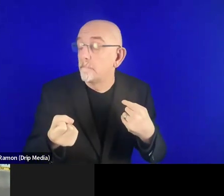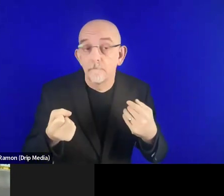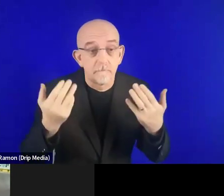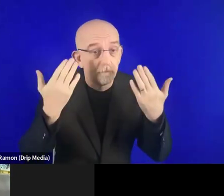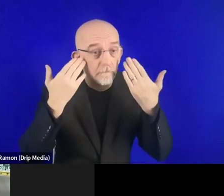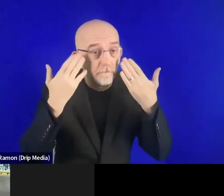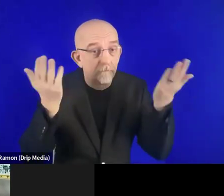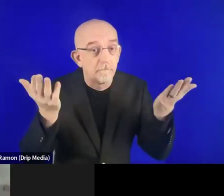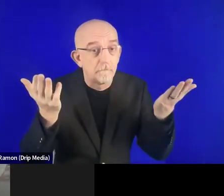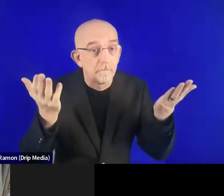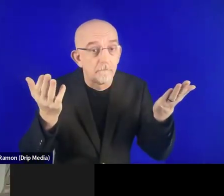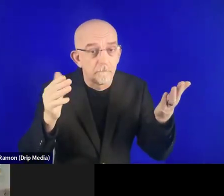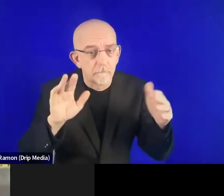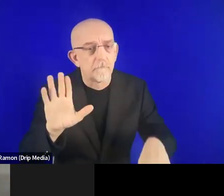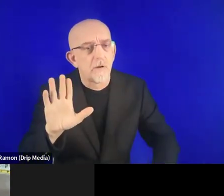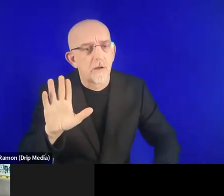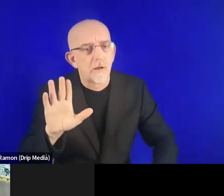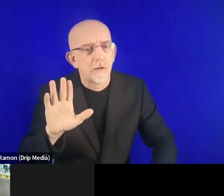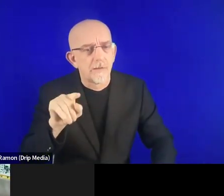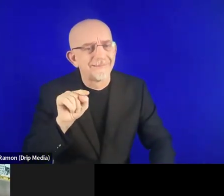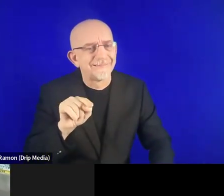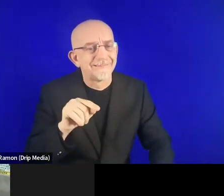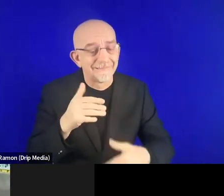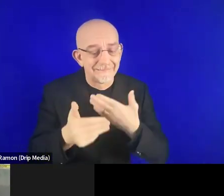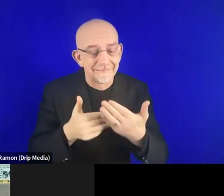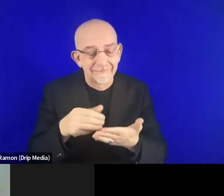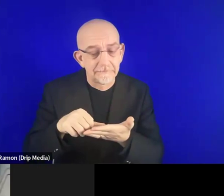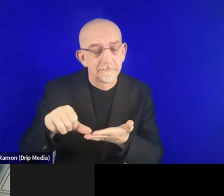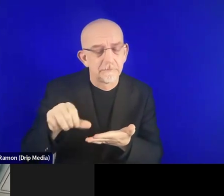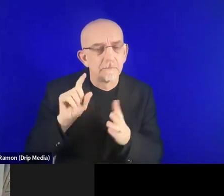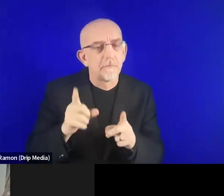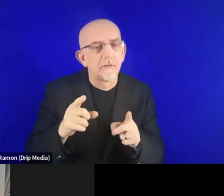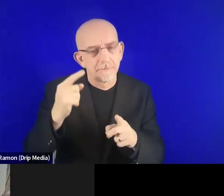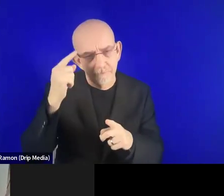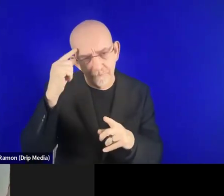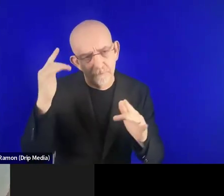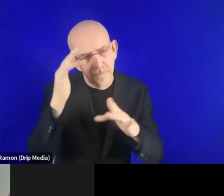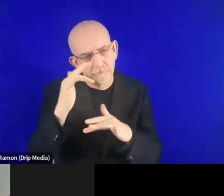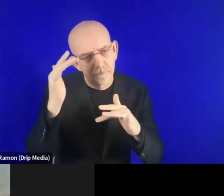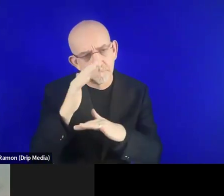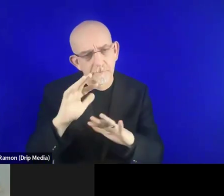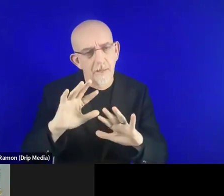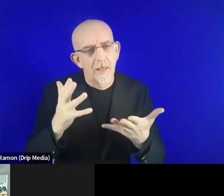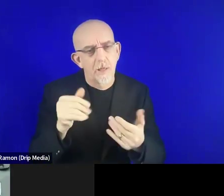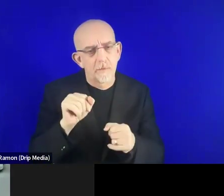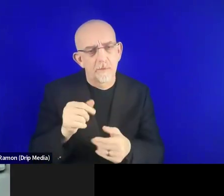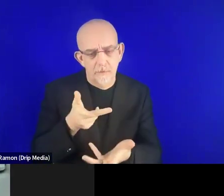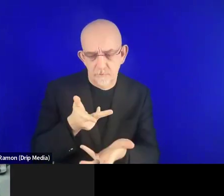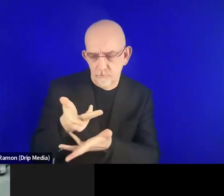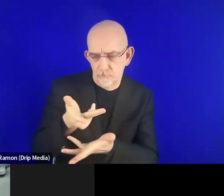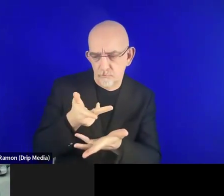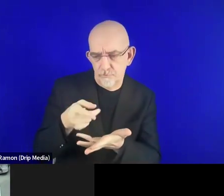and take part, take part in it and all of that. So these are some of the challenges that we